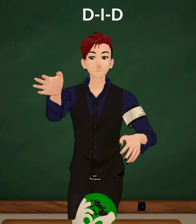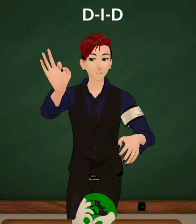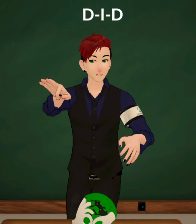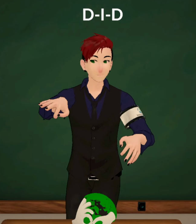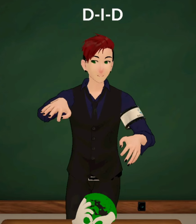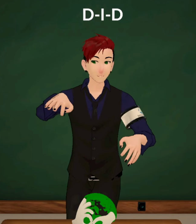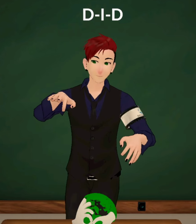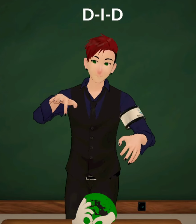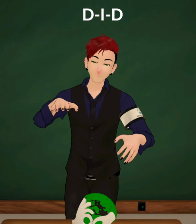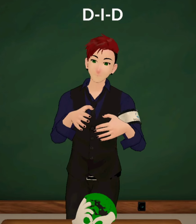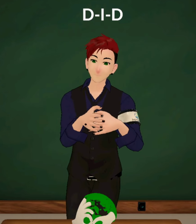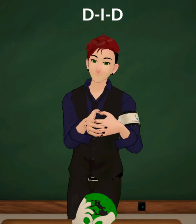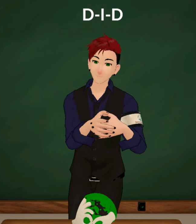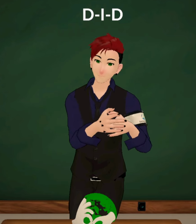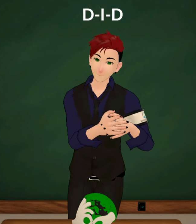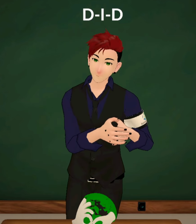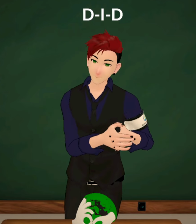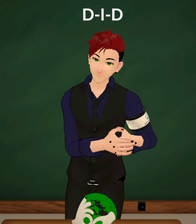Right, that.